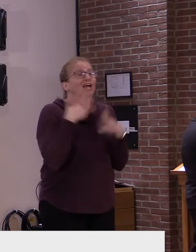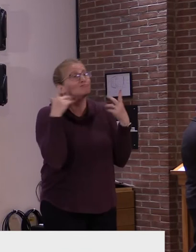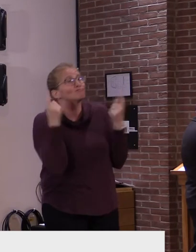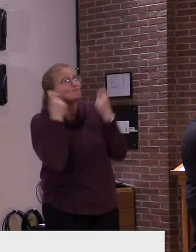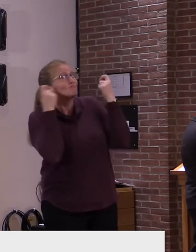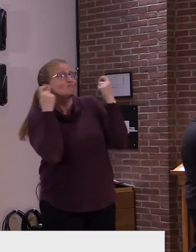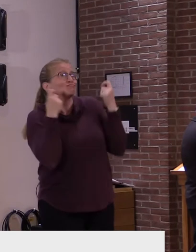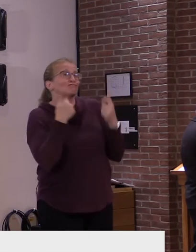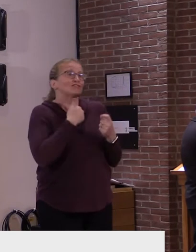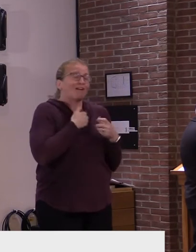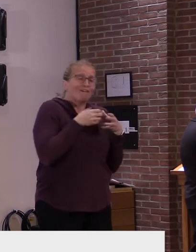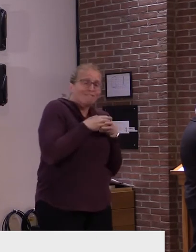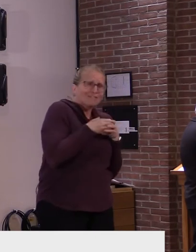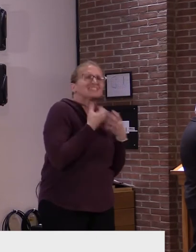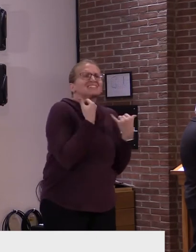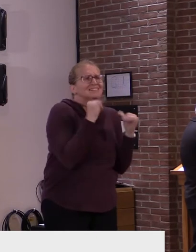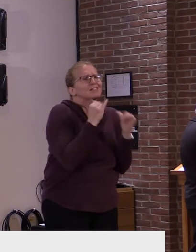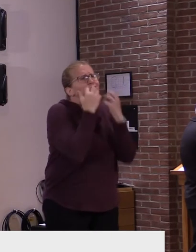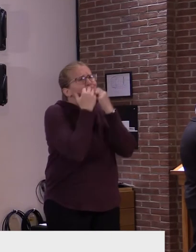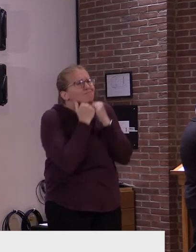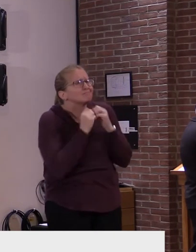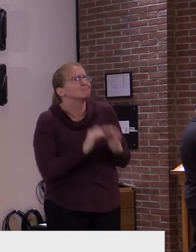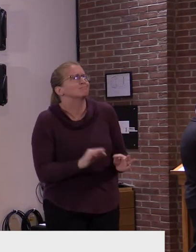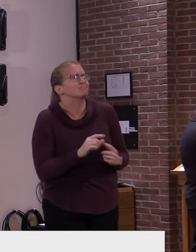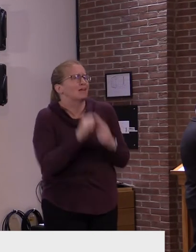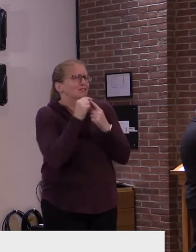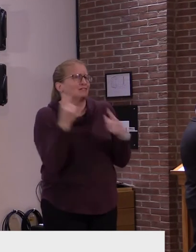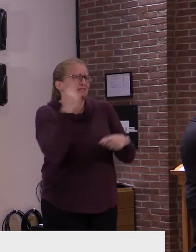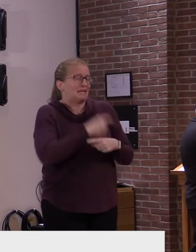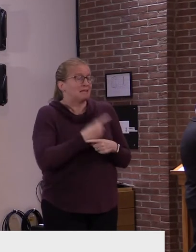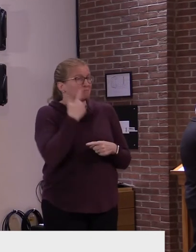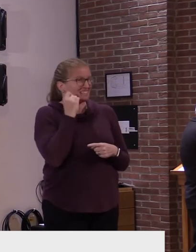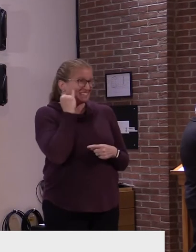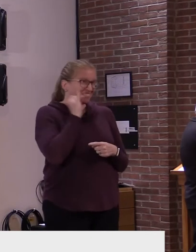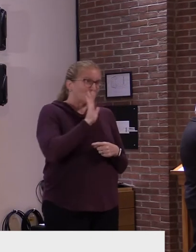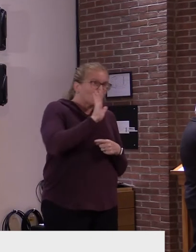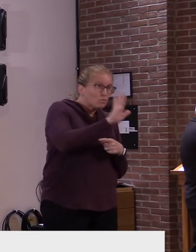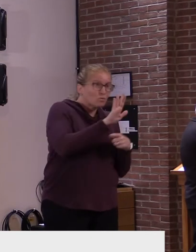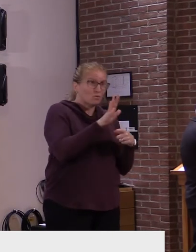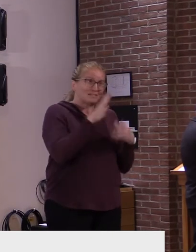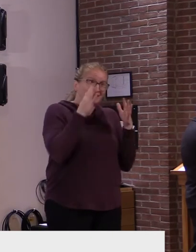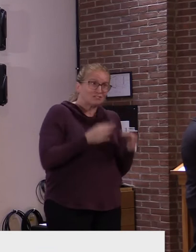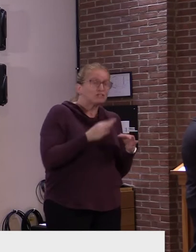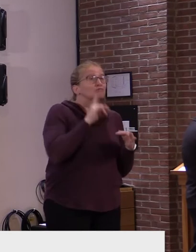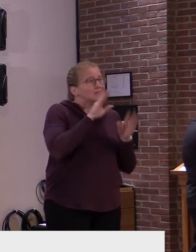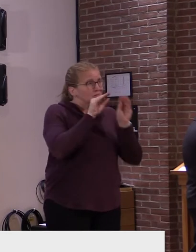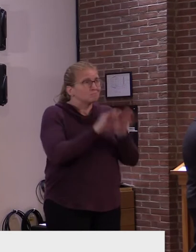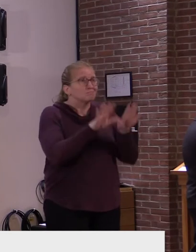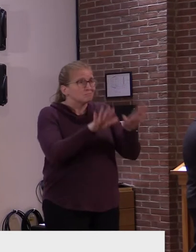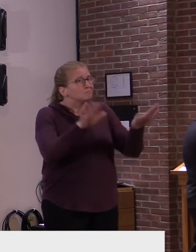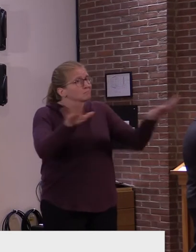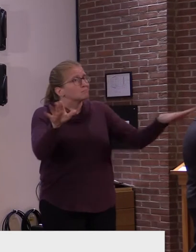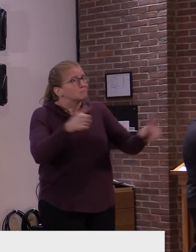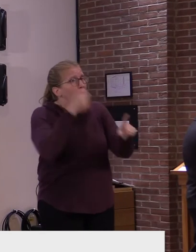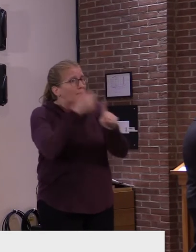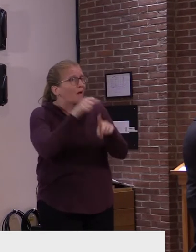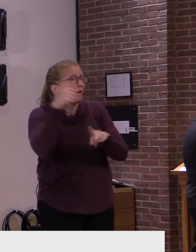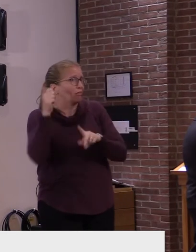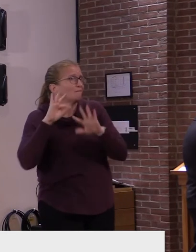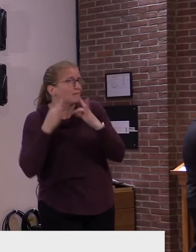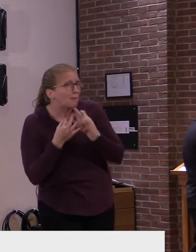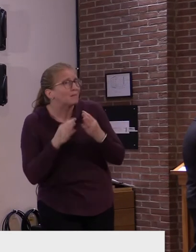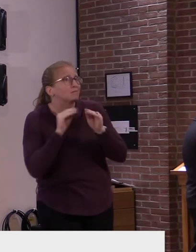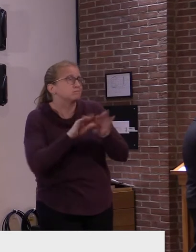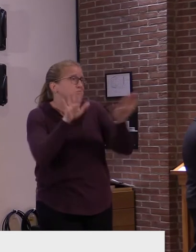celebrate affects our family our community and vermont this is vermont we've